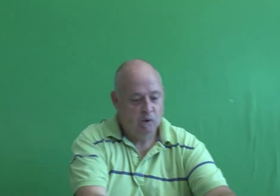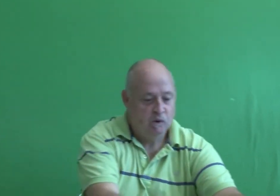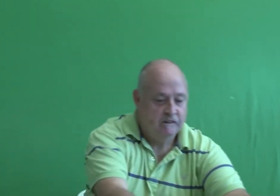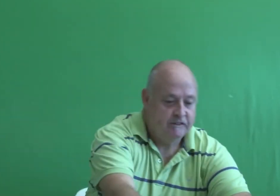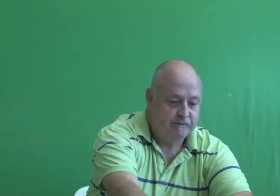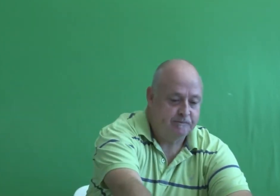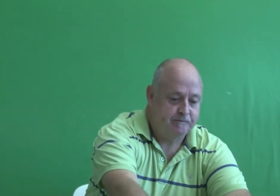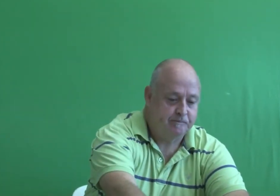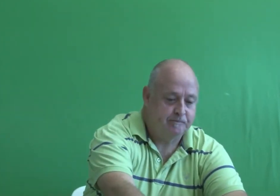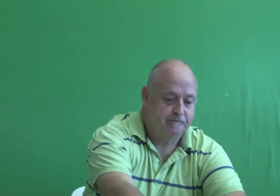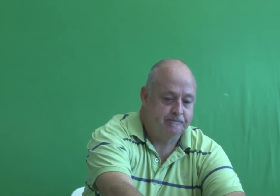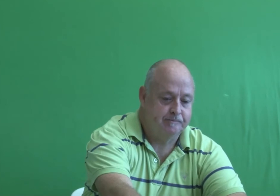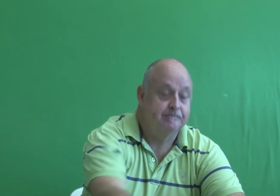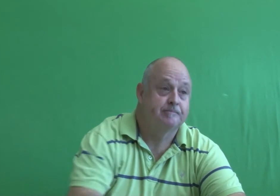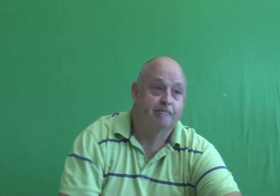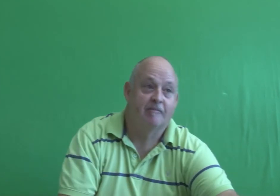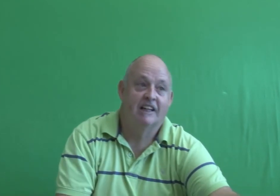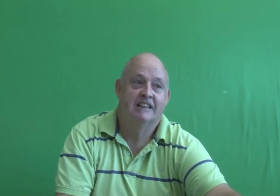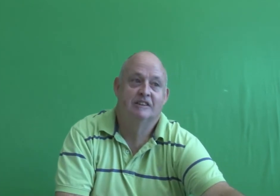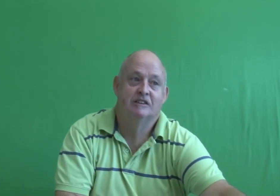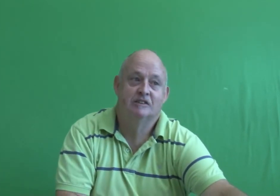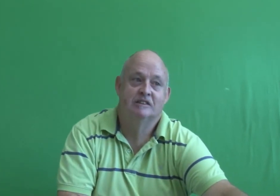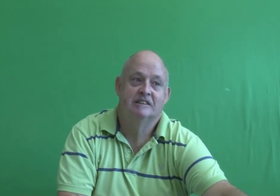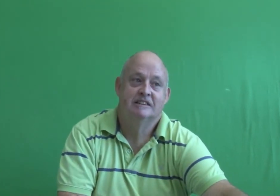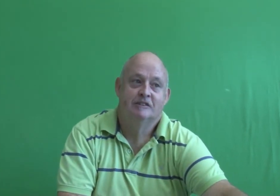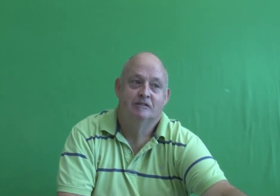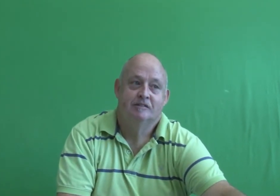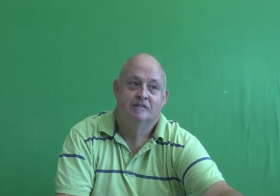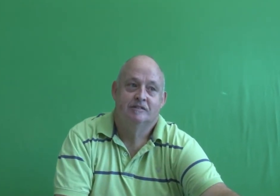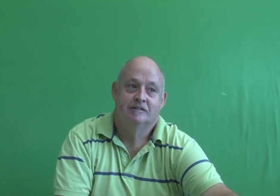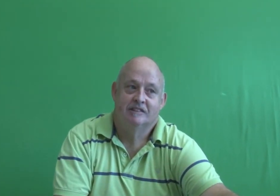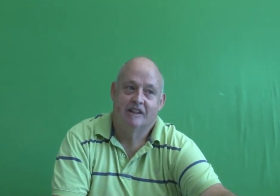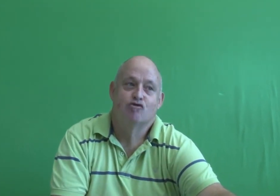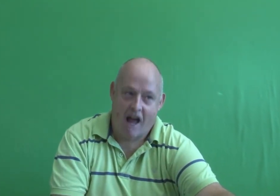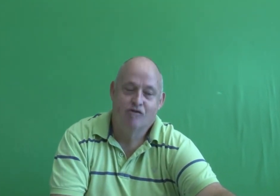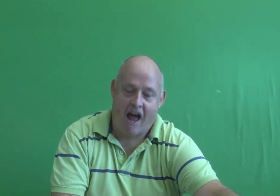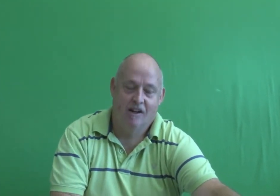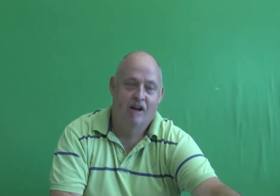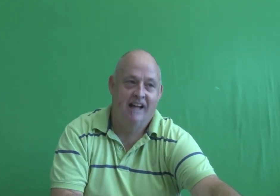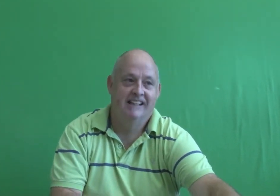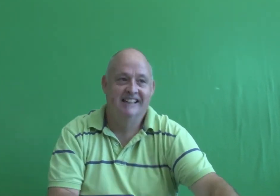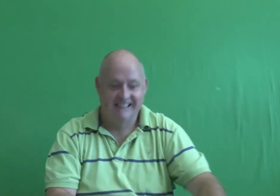Don't give up. And in anything that you do. So just keep trying.